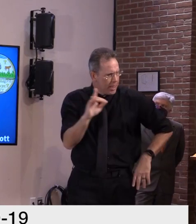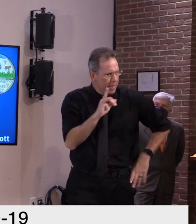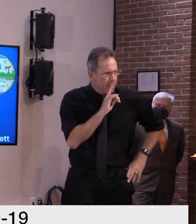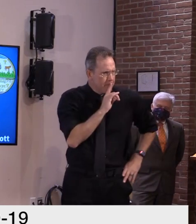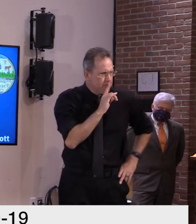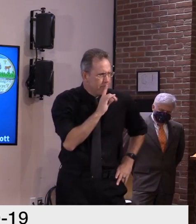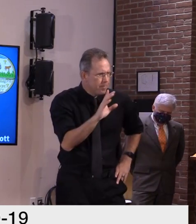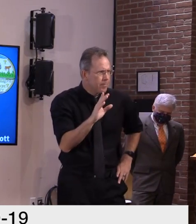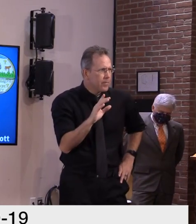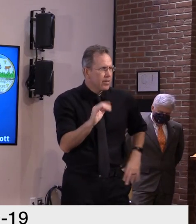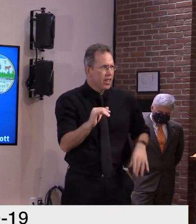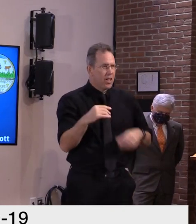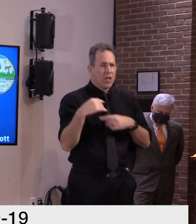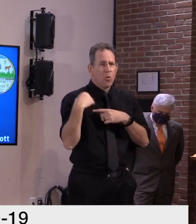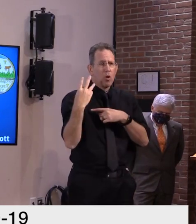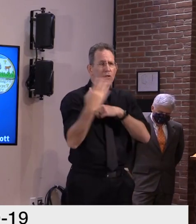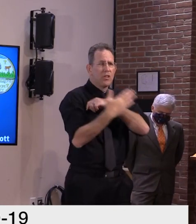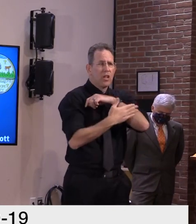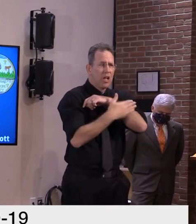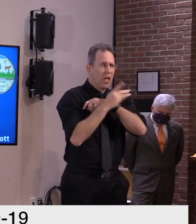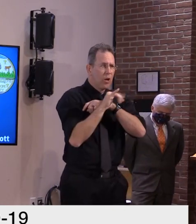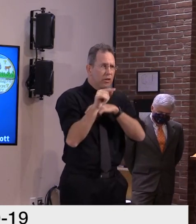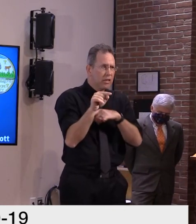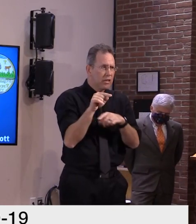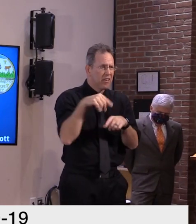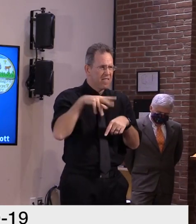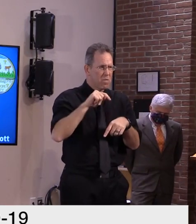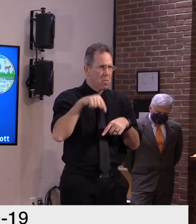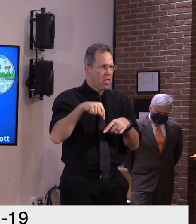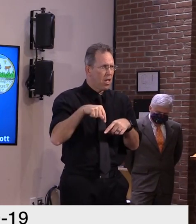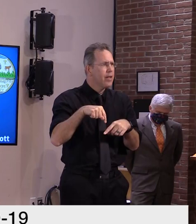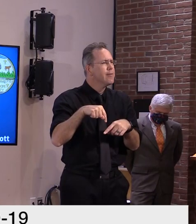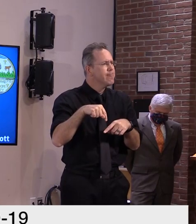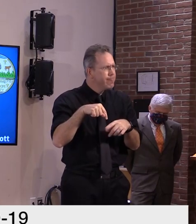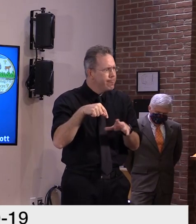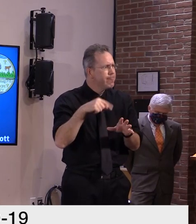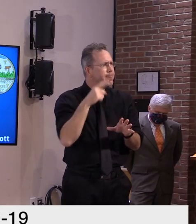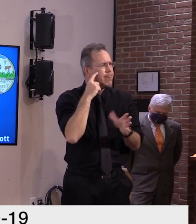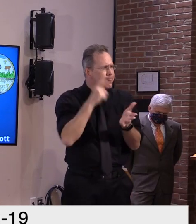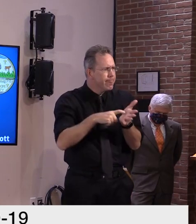Washington County, you know, the causes of that, and similarly,